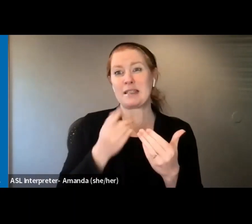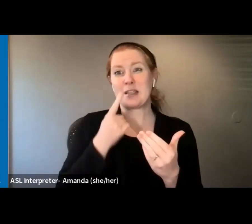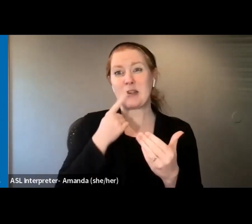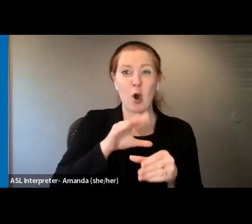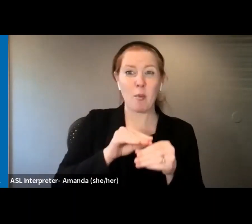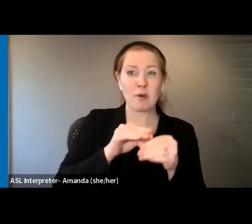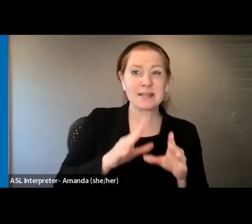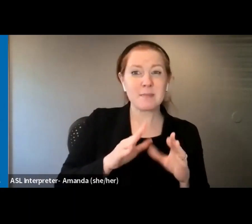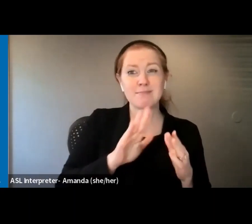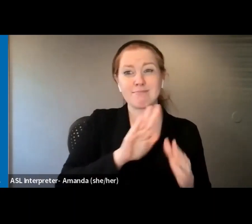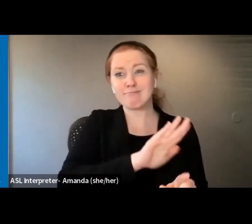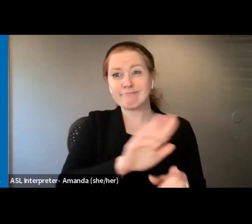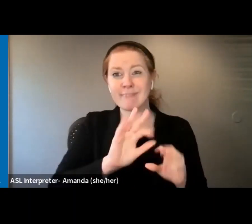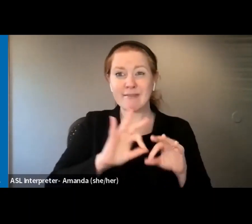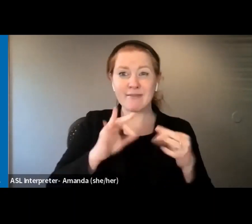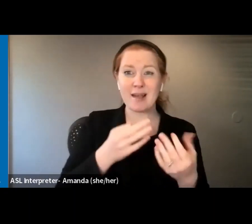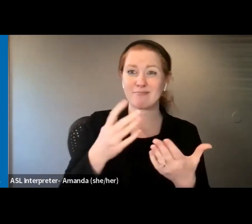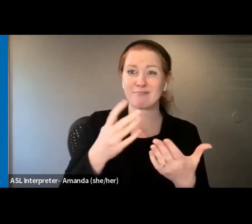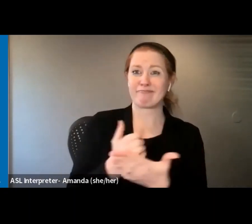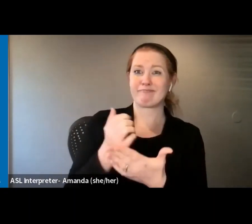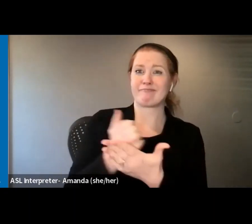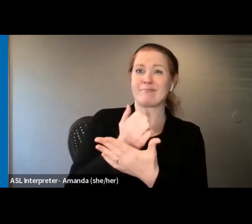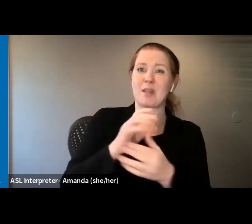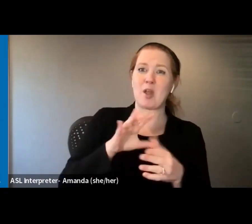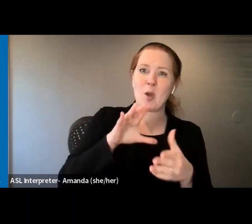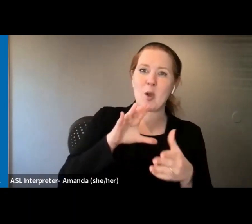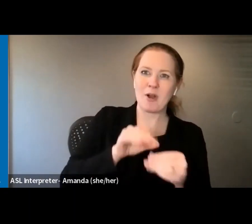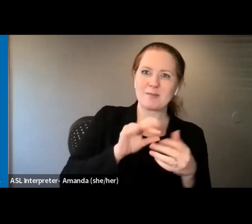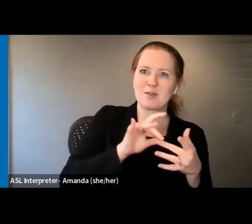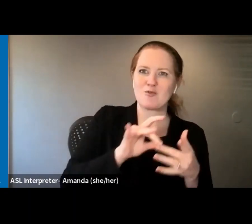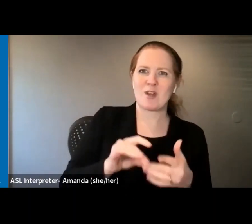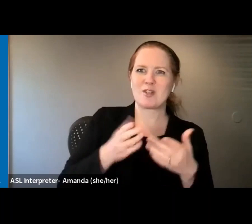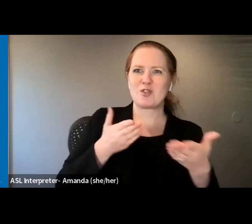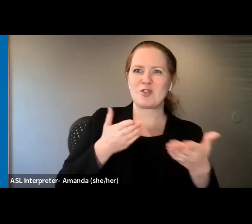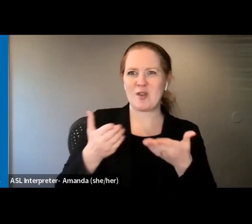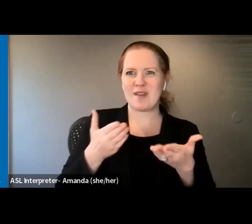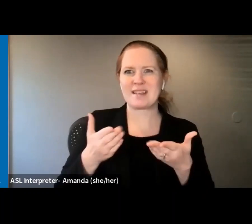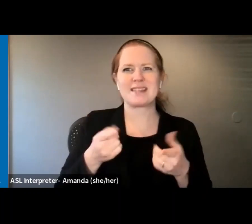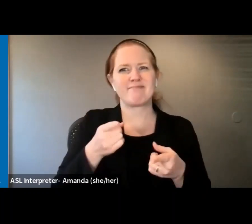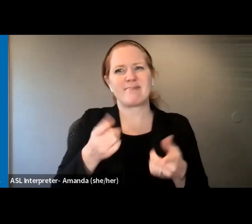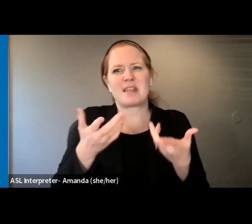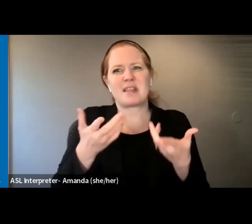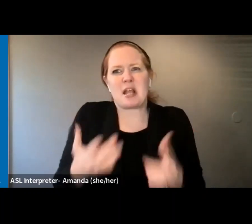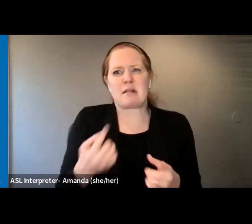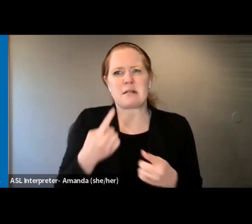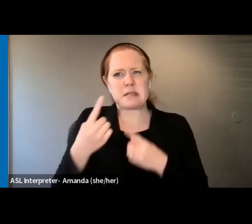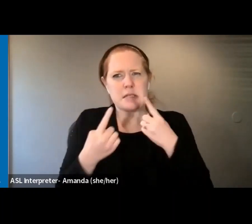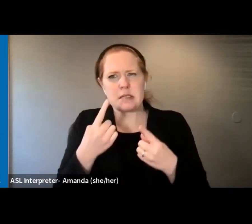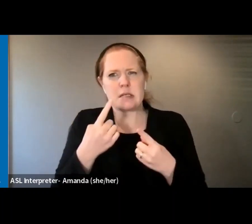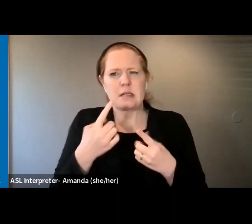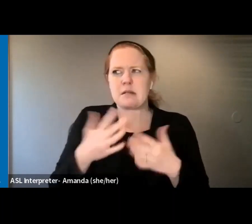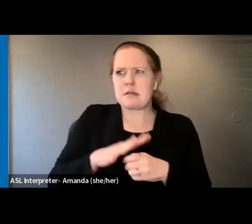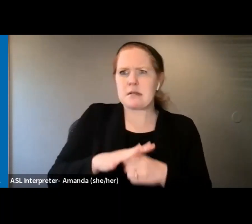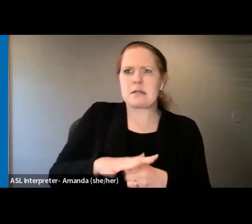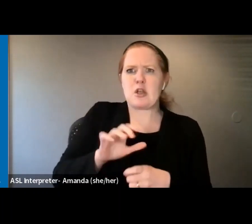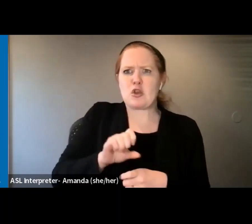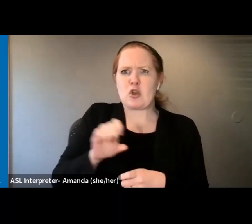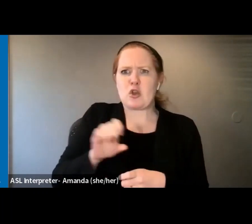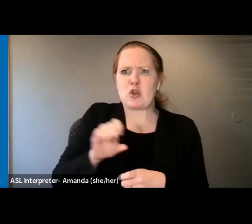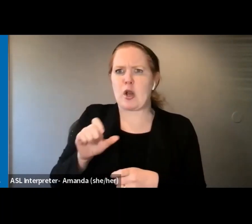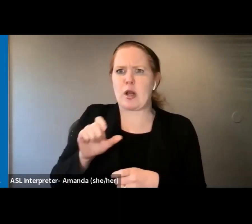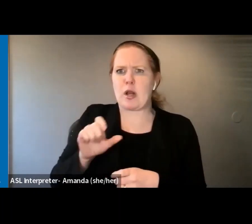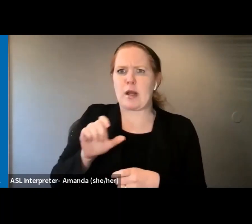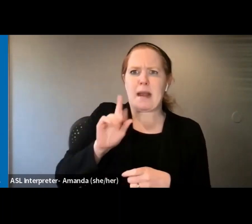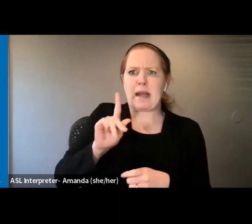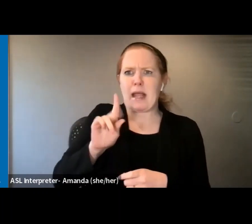to take advantage of participant-directed services, but don't want to have to think about, Social Security and Medicare taxes